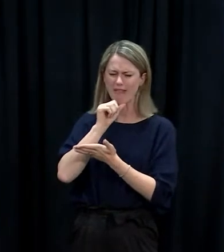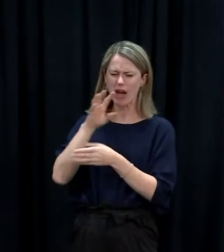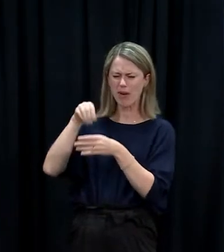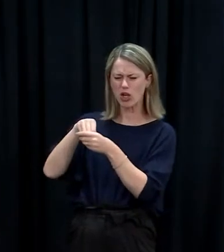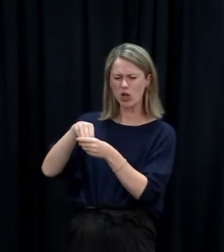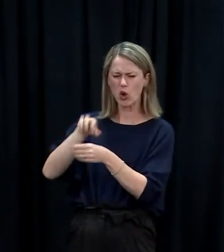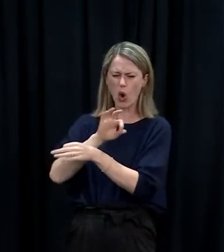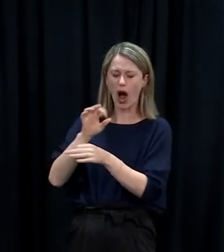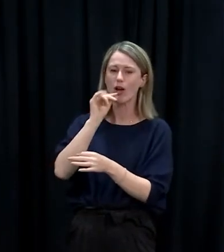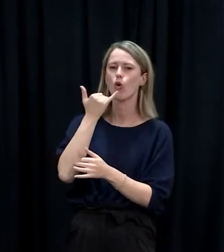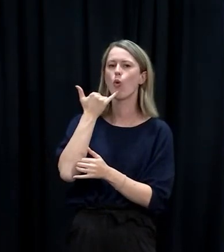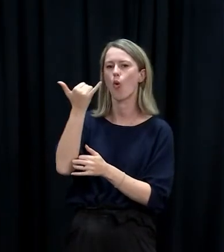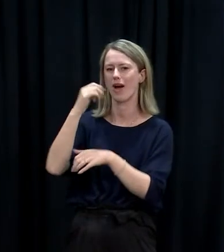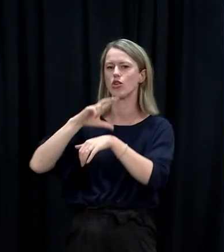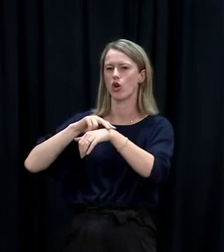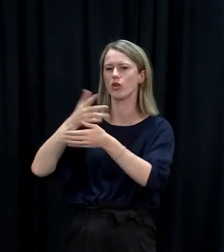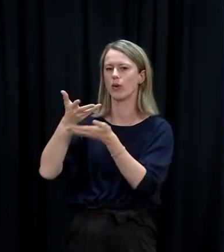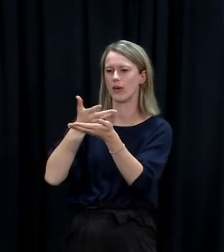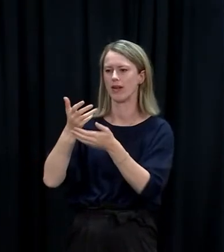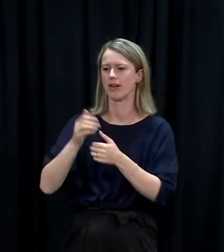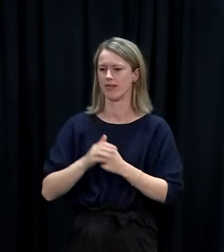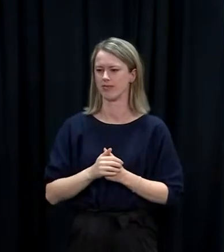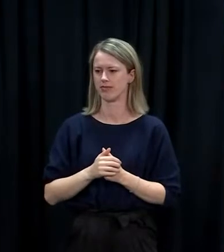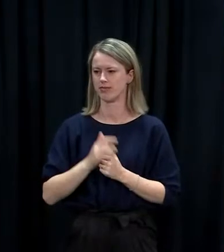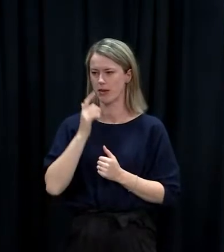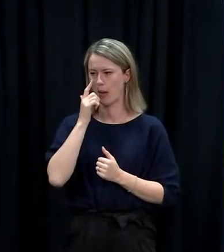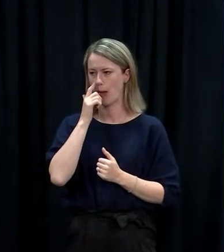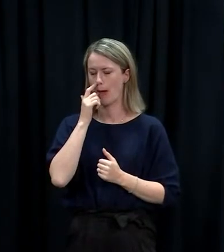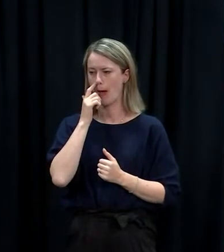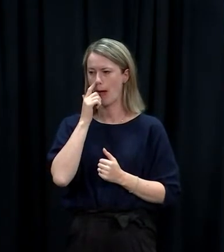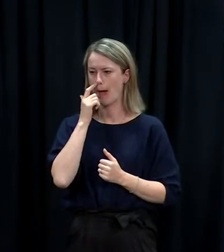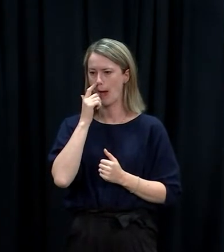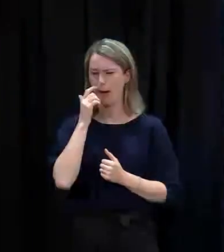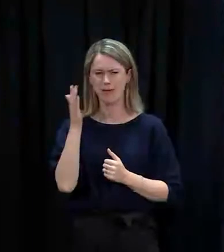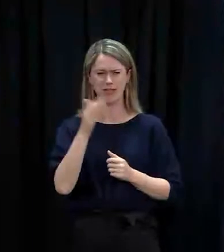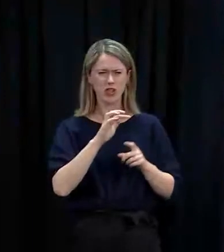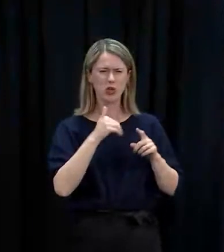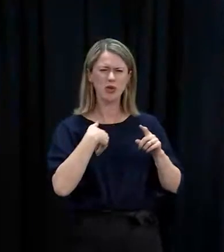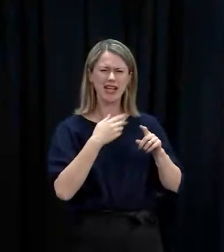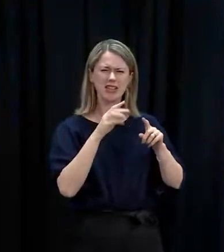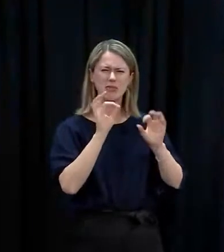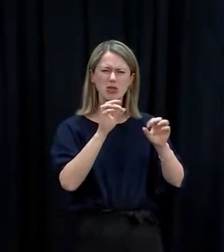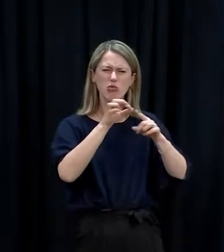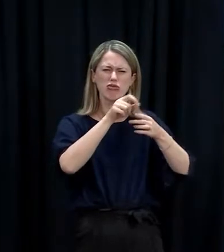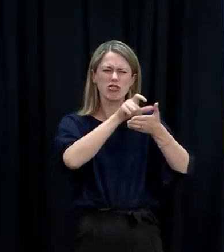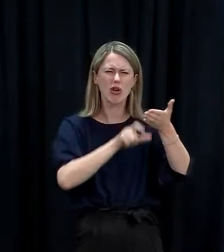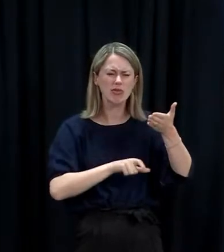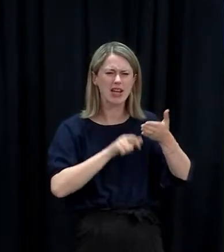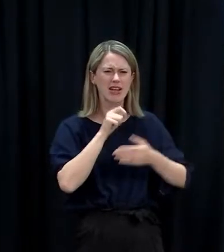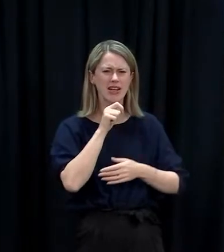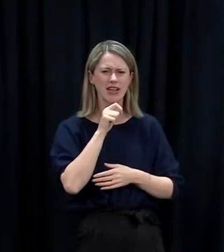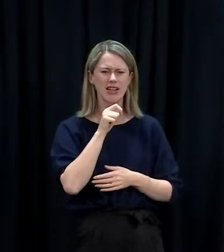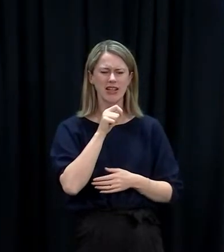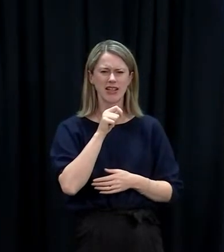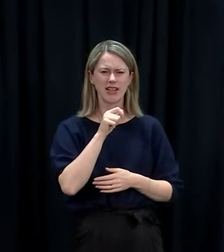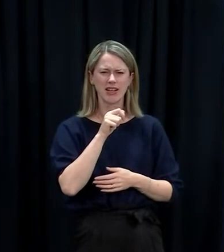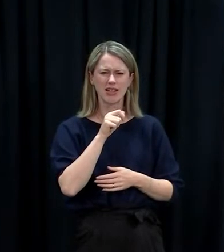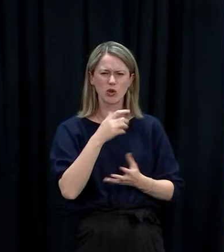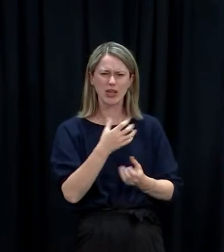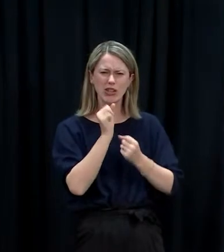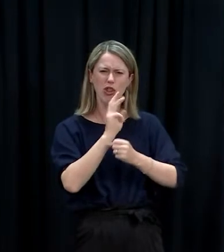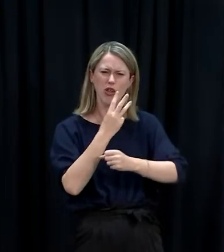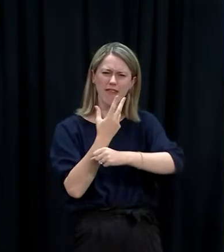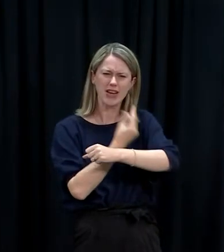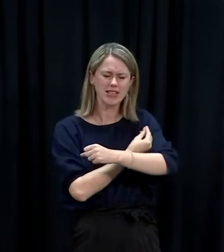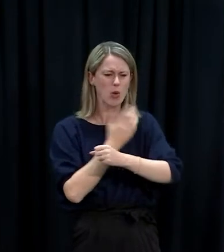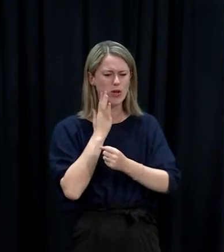their practitioner to see if they qualify. We'll come to Joe and then Jason. They'll have to have a prescription, when they turn up, I just want to get that clear, they'll have to have a prescription